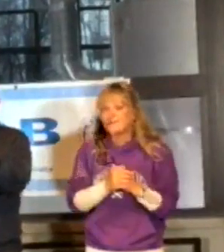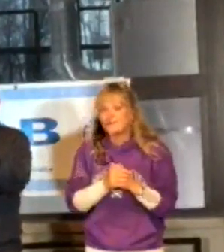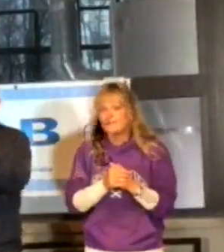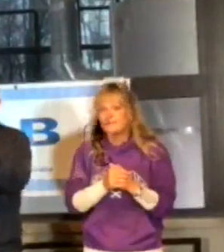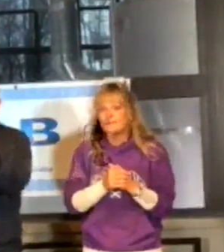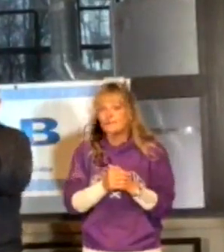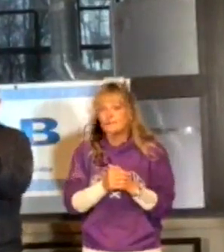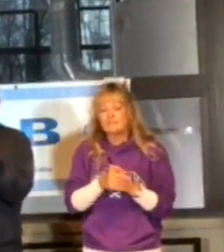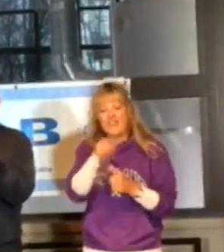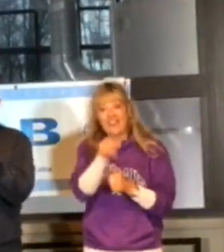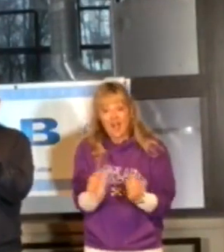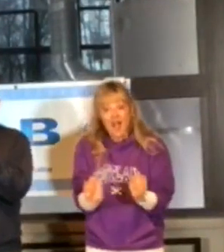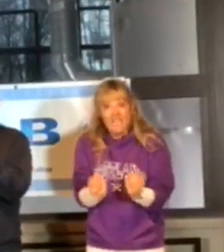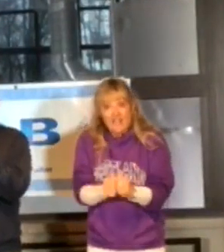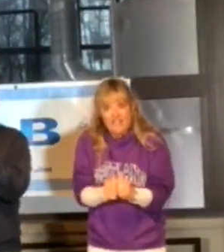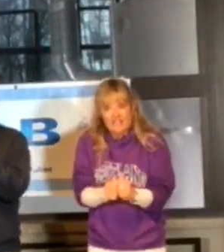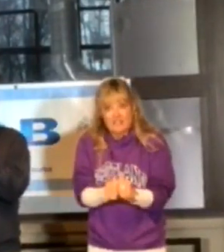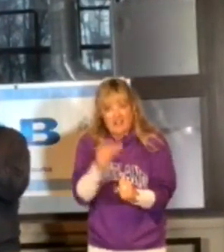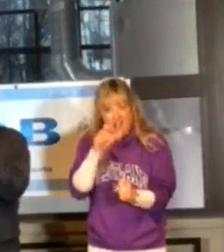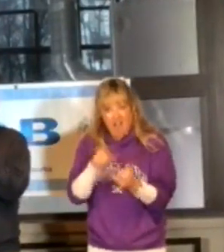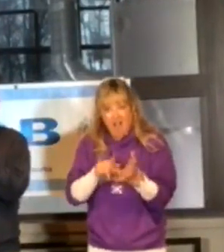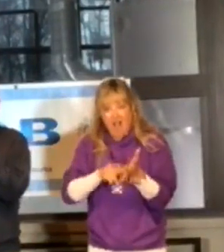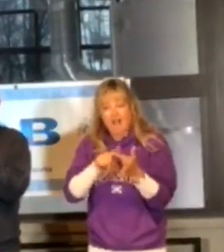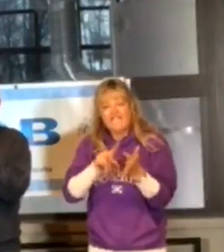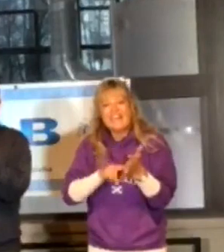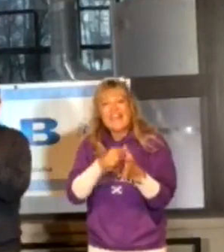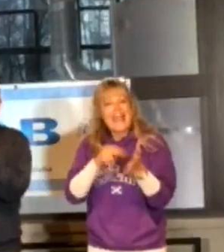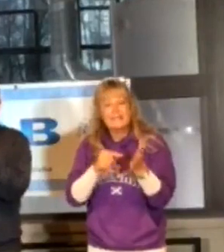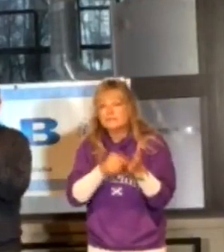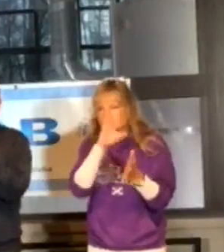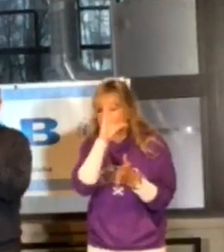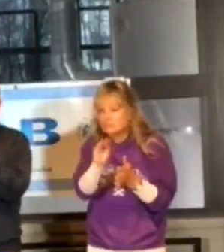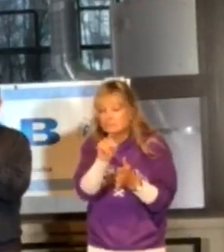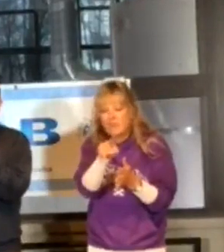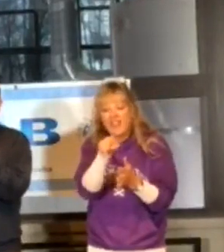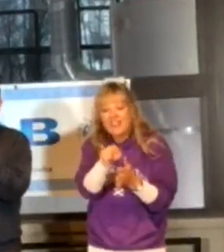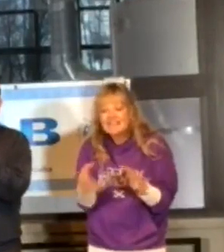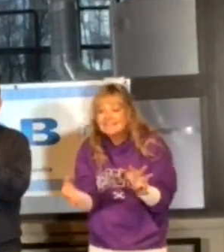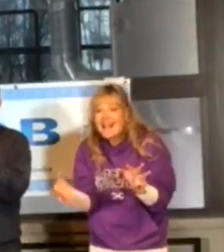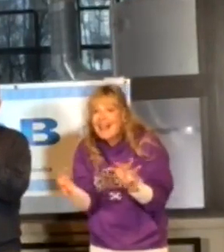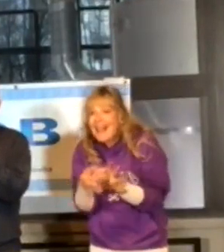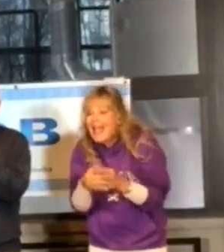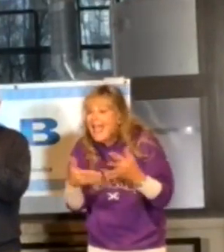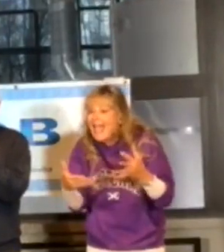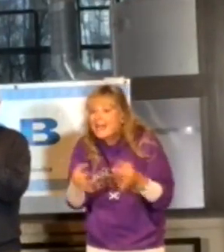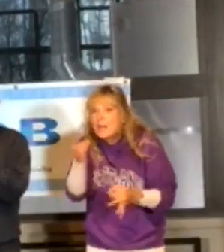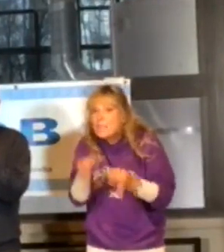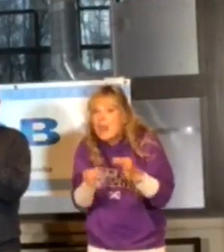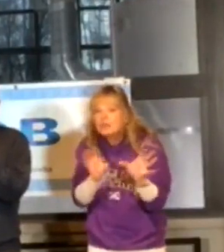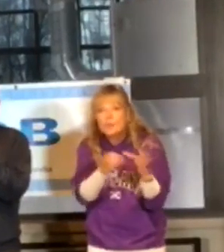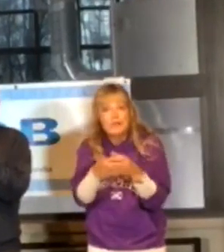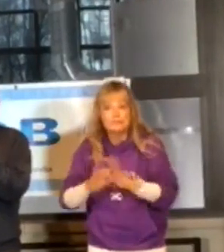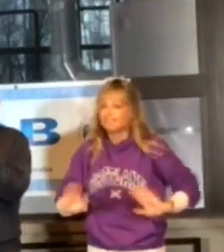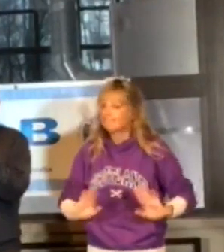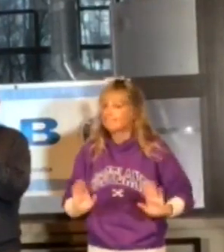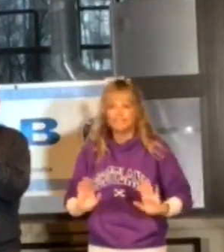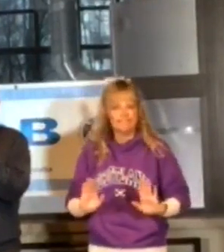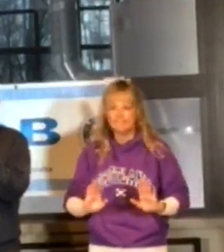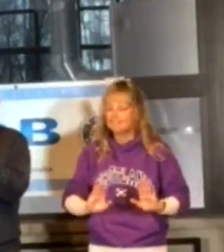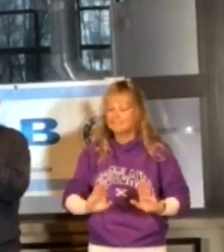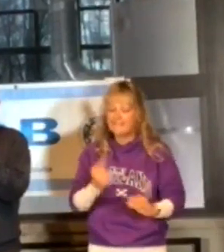the covenant itself is not connected with any individual political party. We do